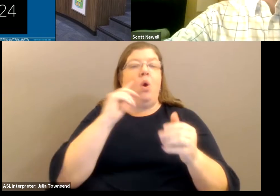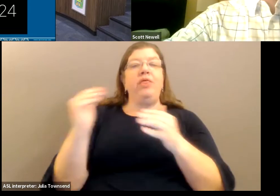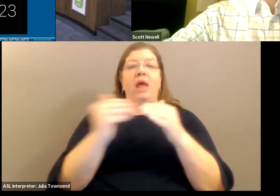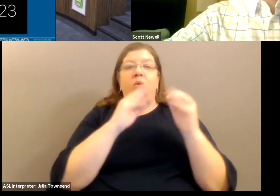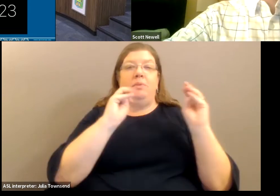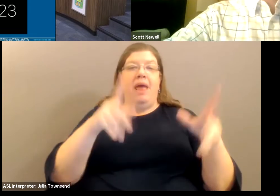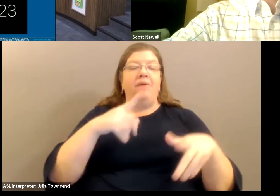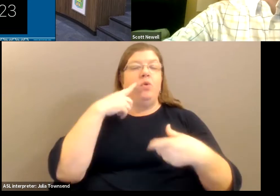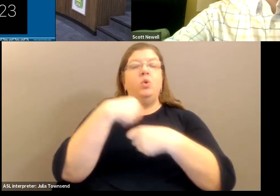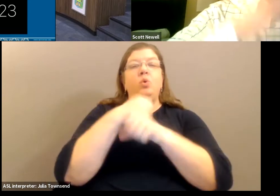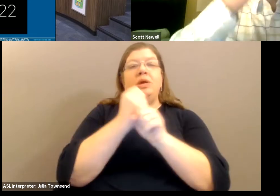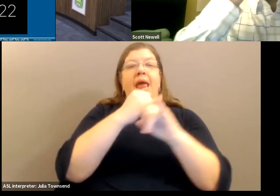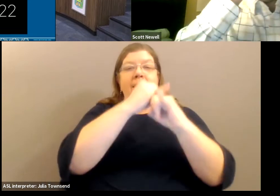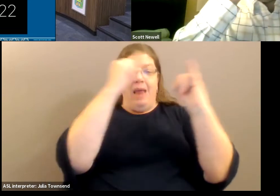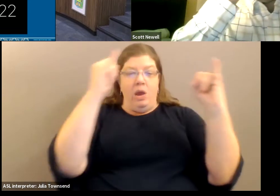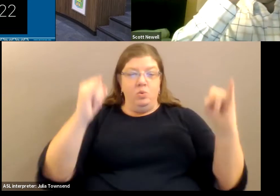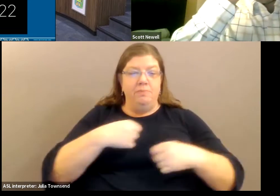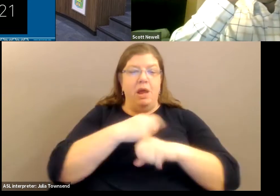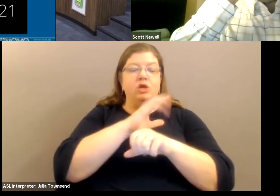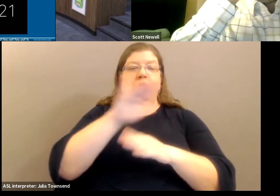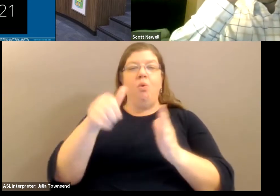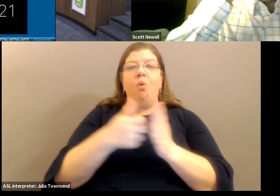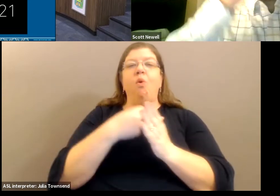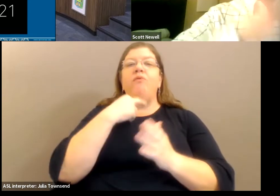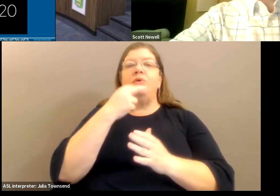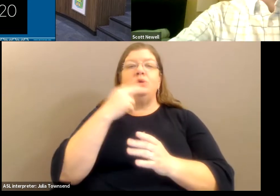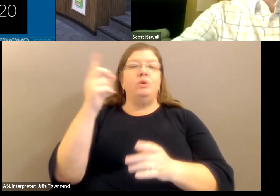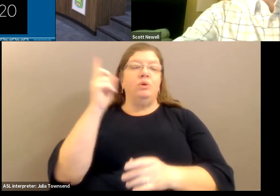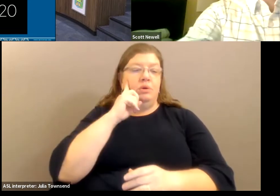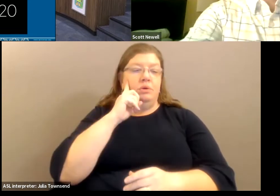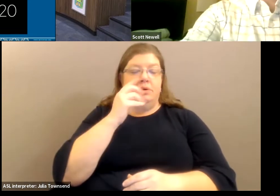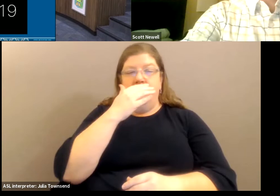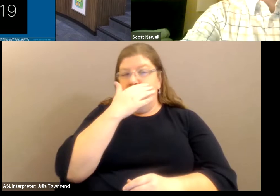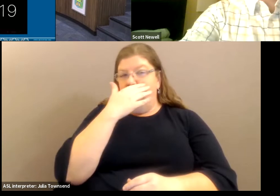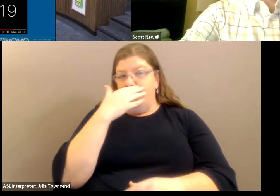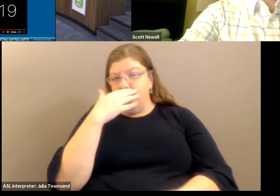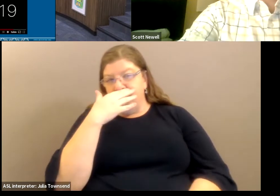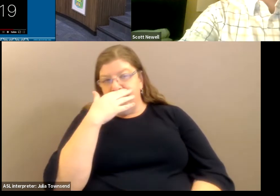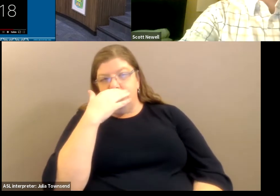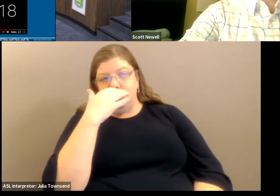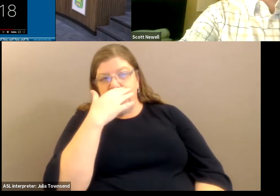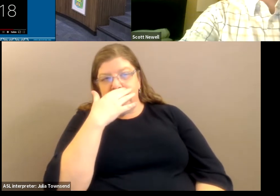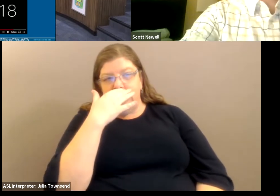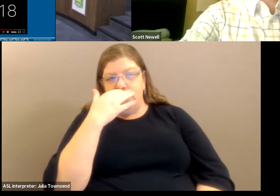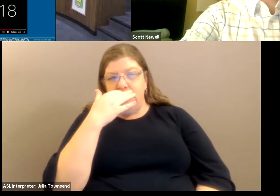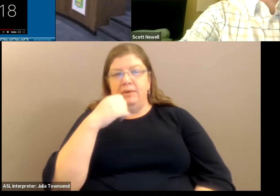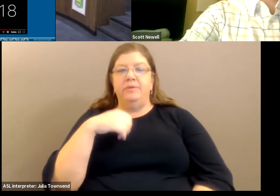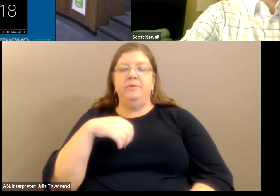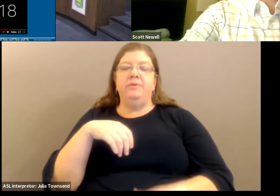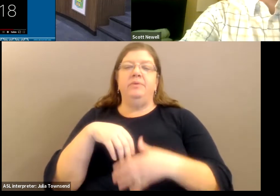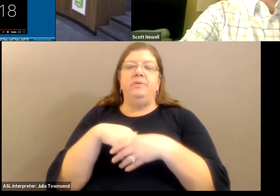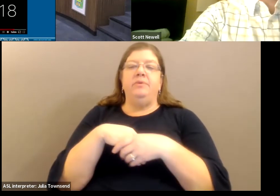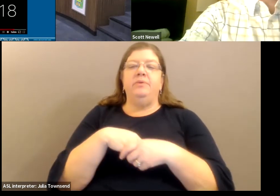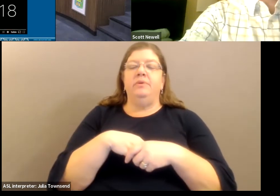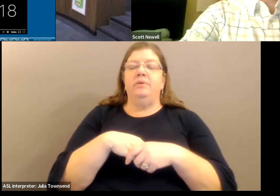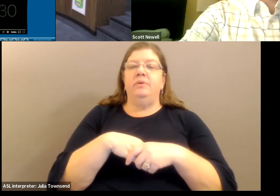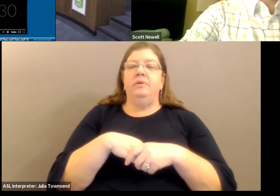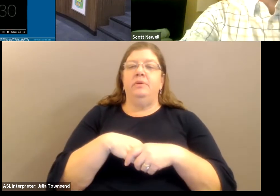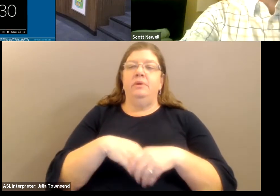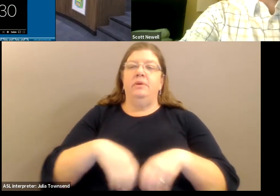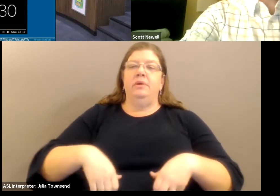create a fair boundaries to ensure all voices are heard. Thank you. Thank you. The next speaker is Kavya